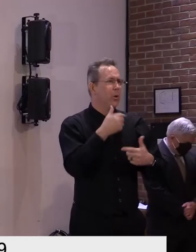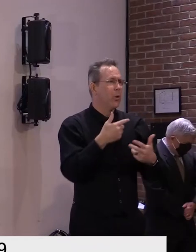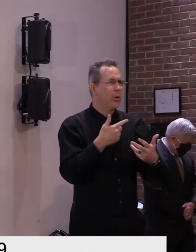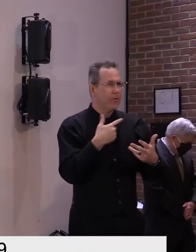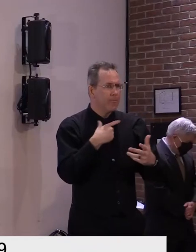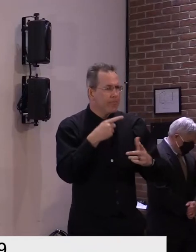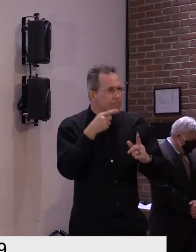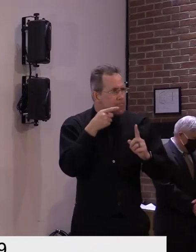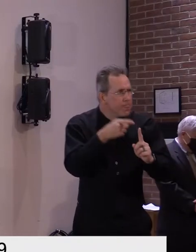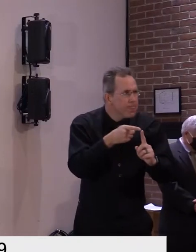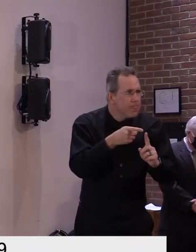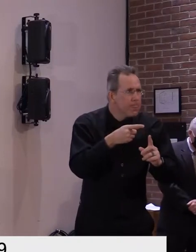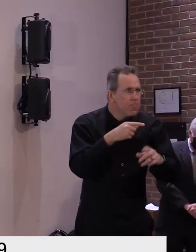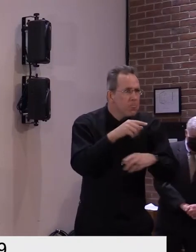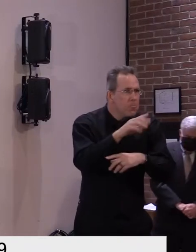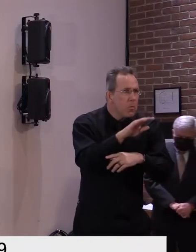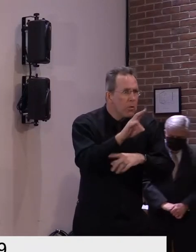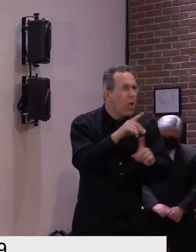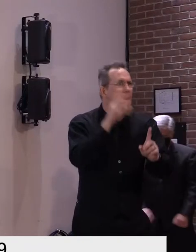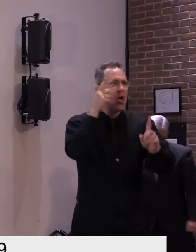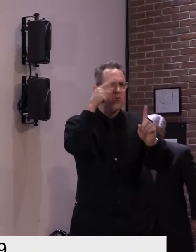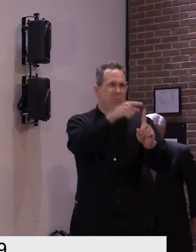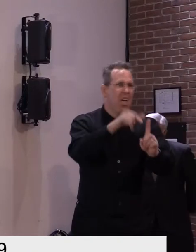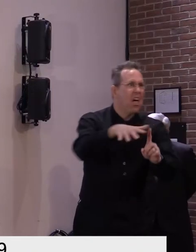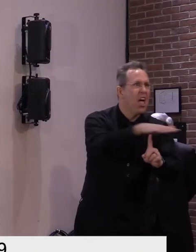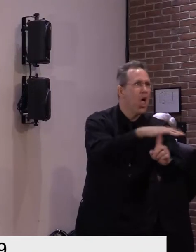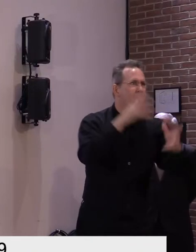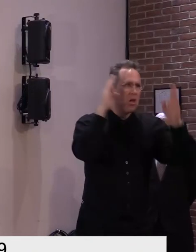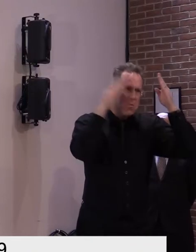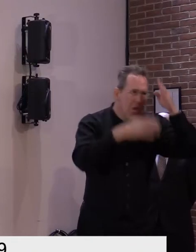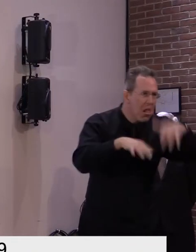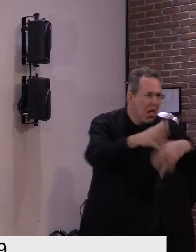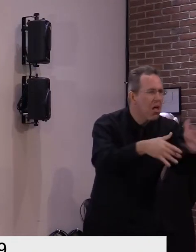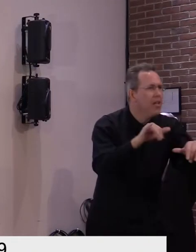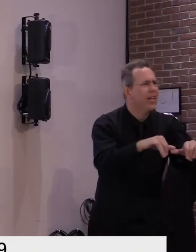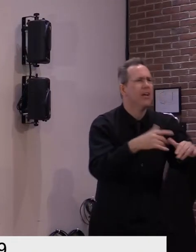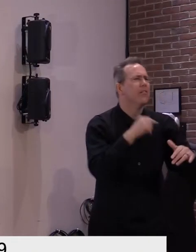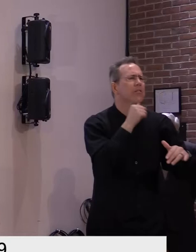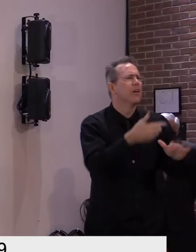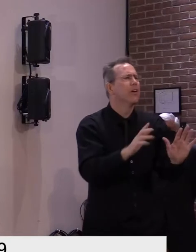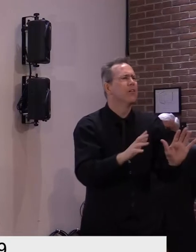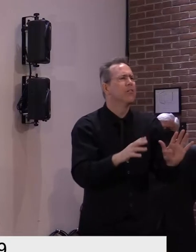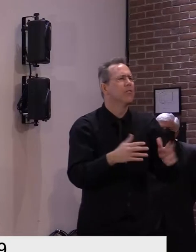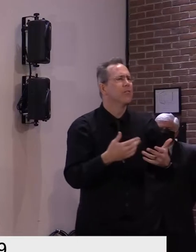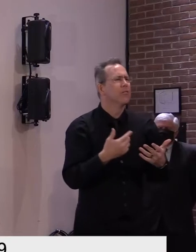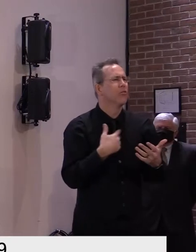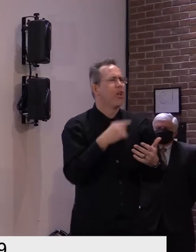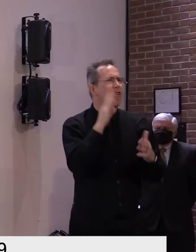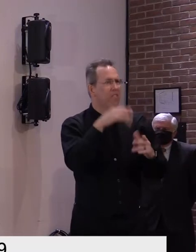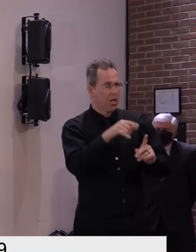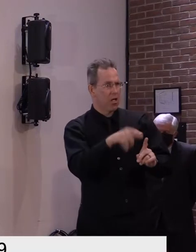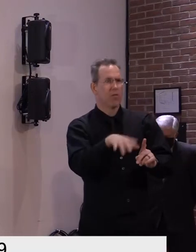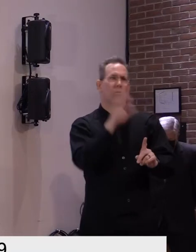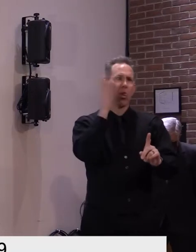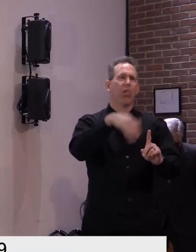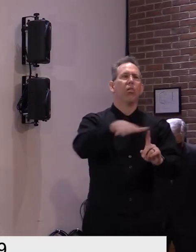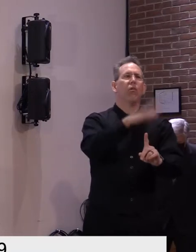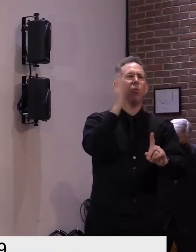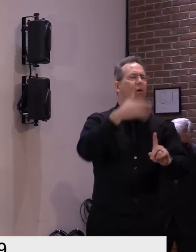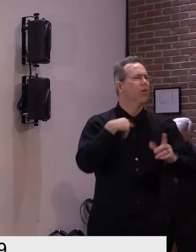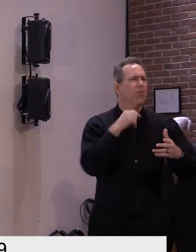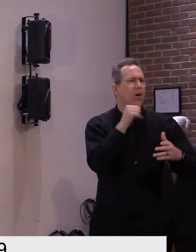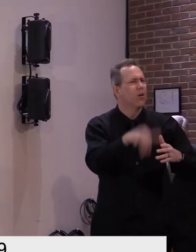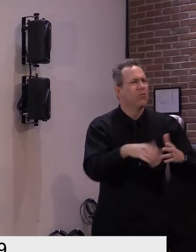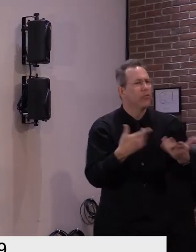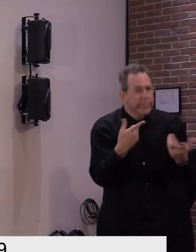to have the variant based on the clinical characteristics of what's going on in that part of the state